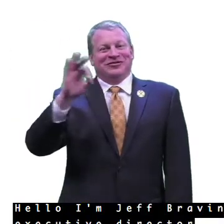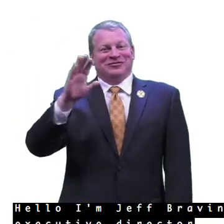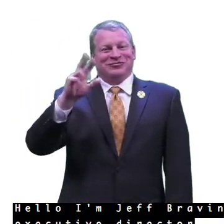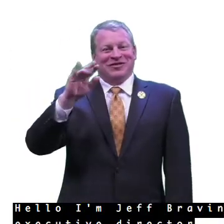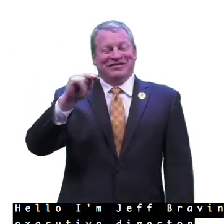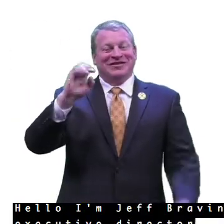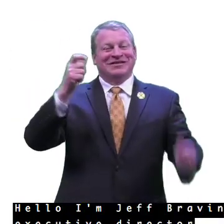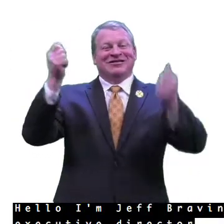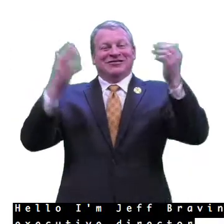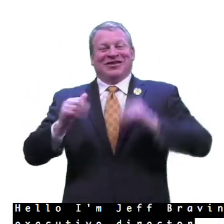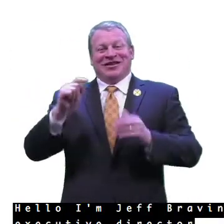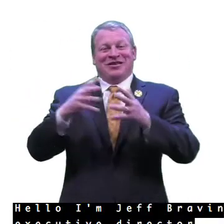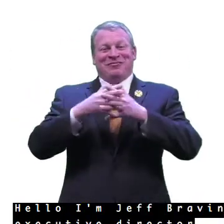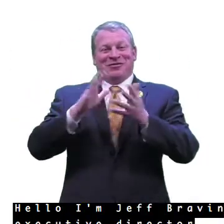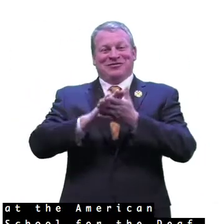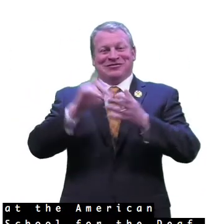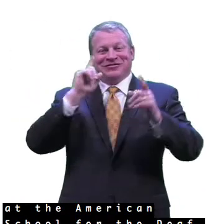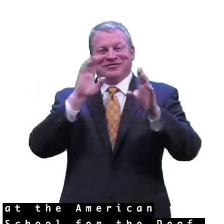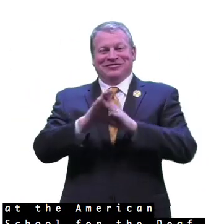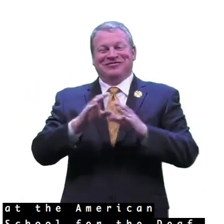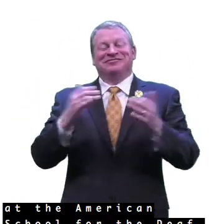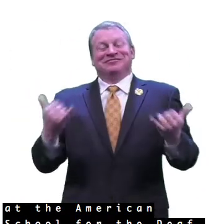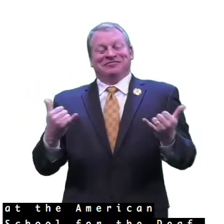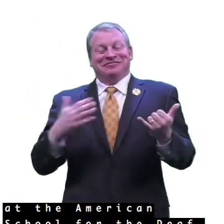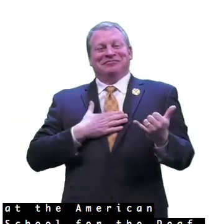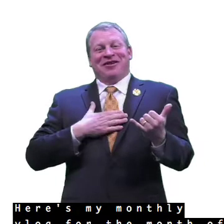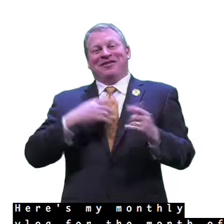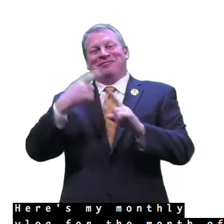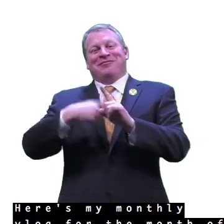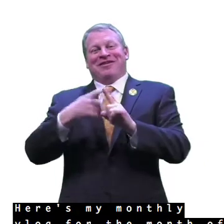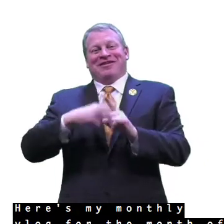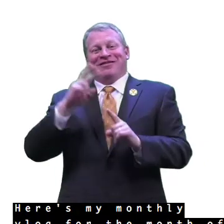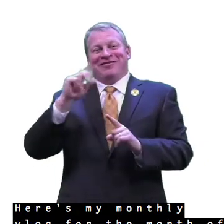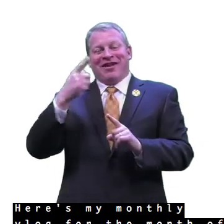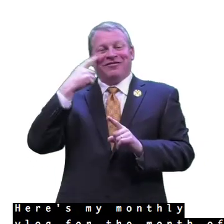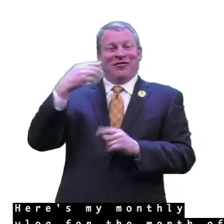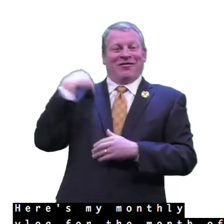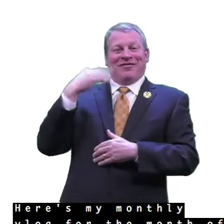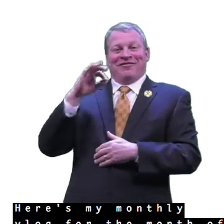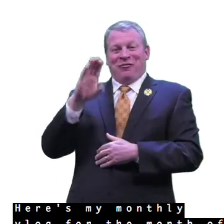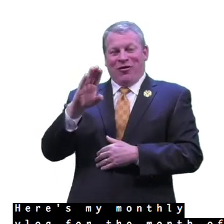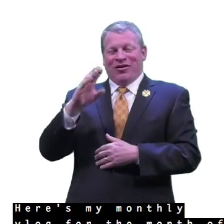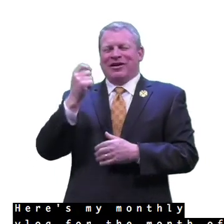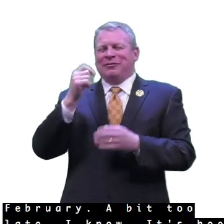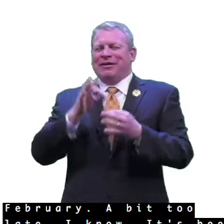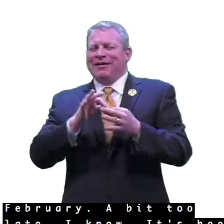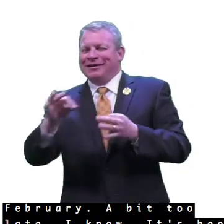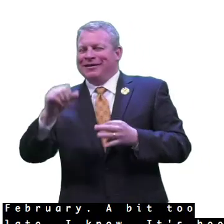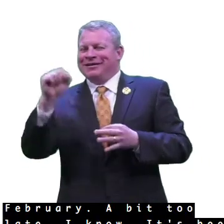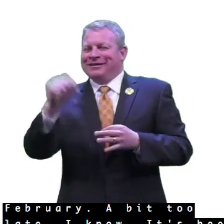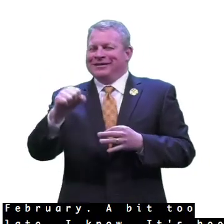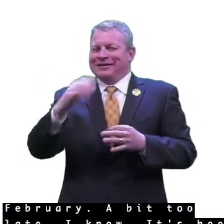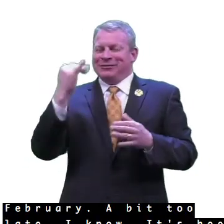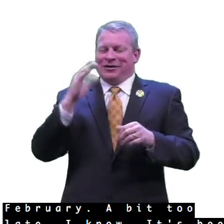Hello, I'm Jeff Braven, Executive Director at the American School for the Deaf. Here's my monthly vlog for the month of February. A bit delayed,